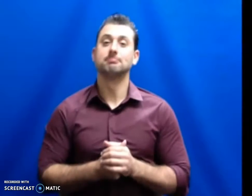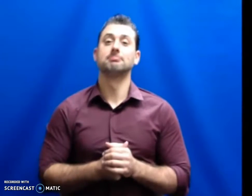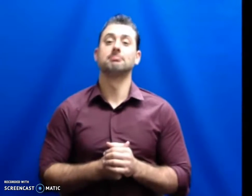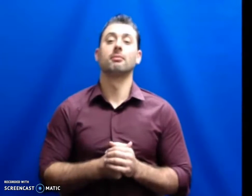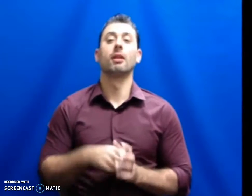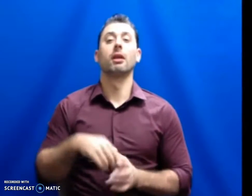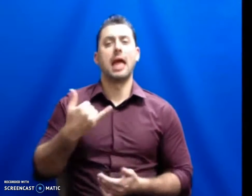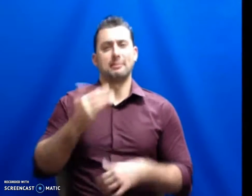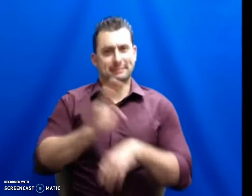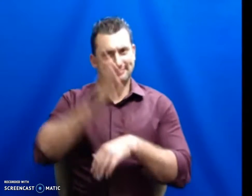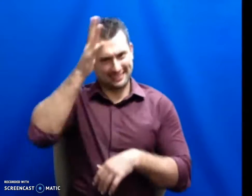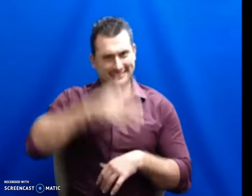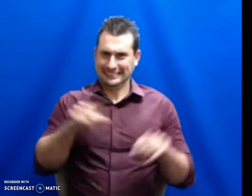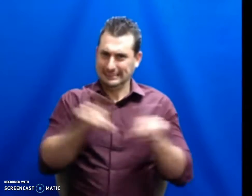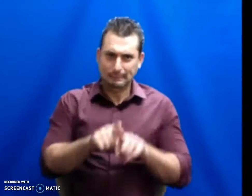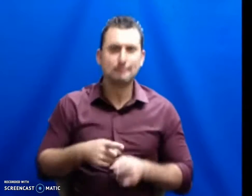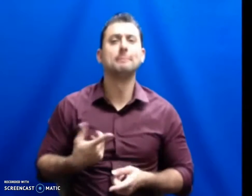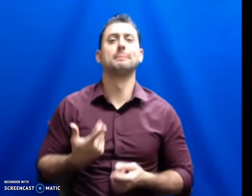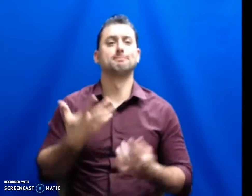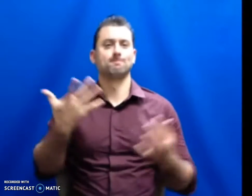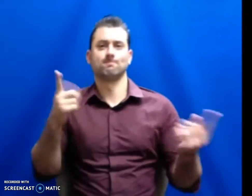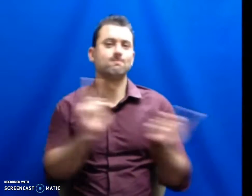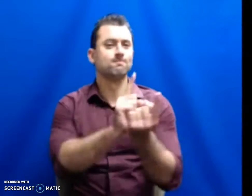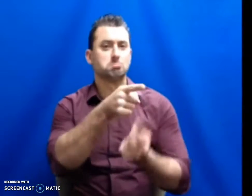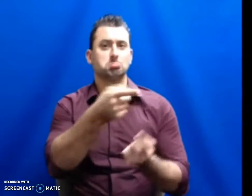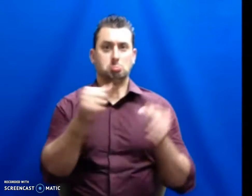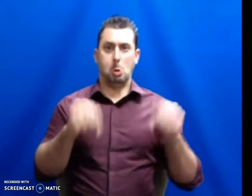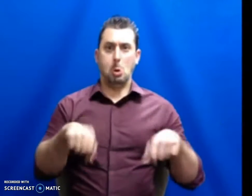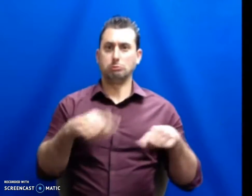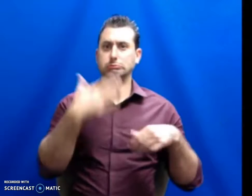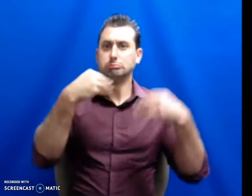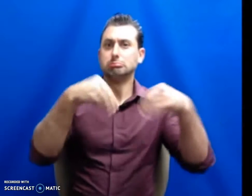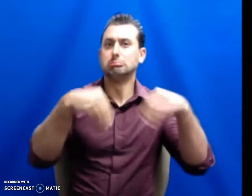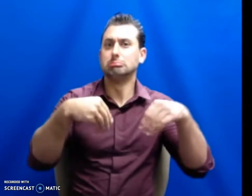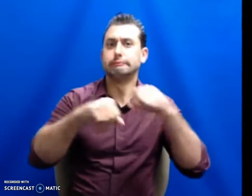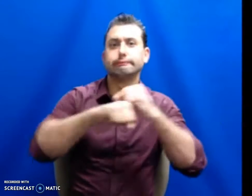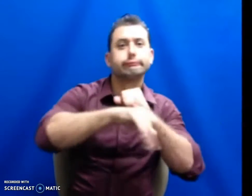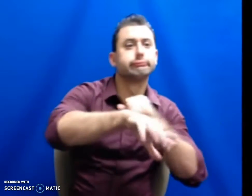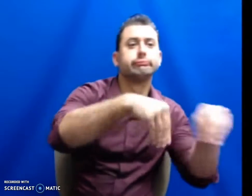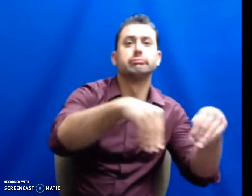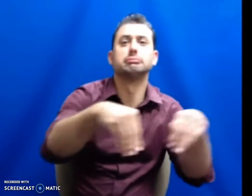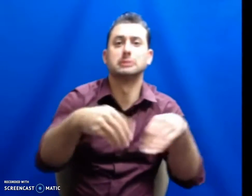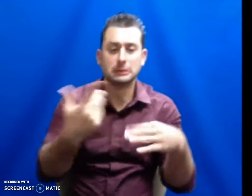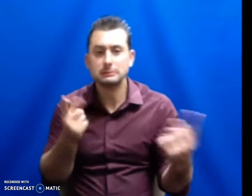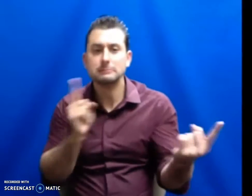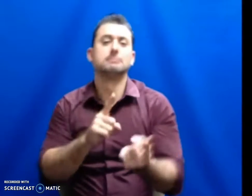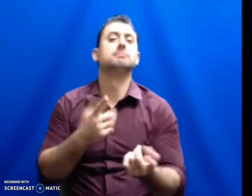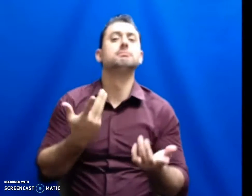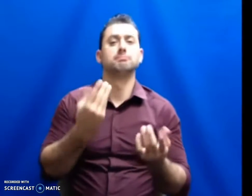Here is another example. So let's say it's the same businessman, and he meets this person, and he starts